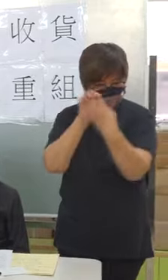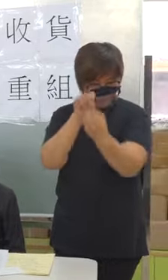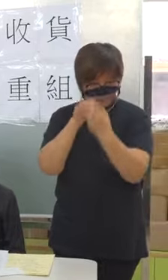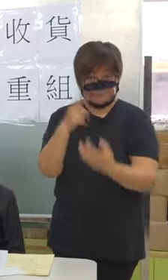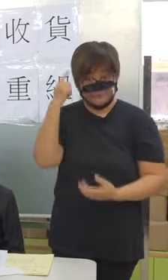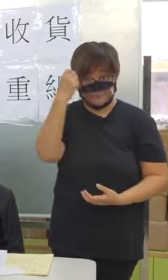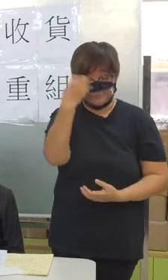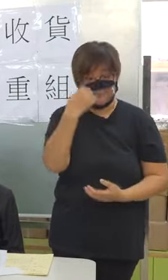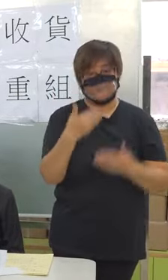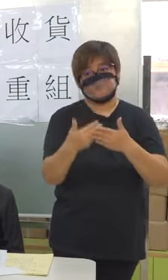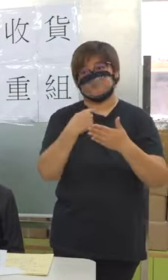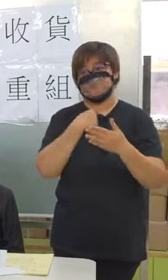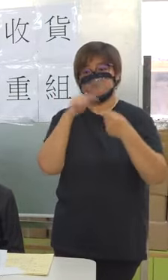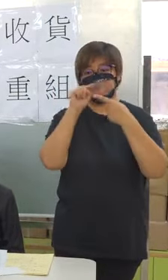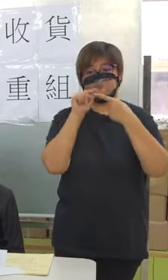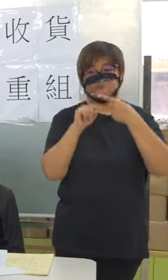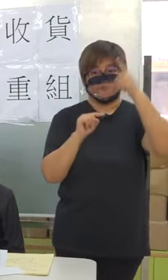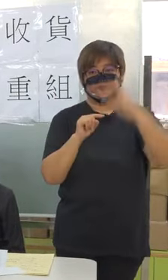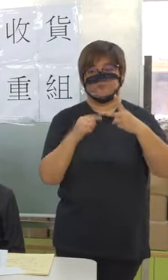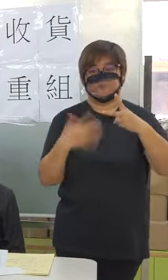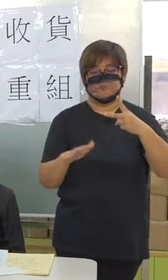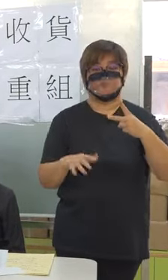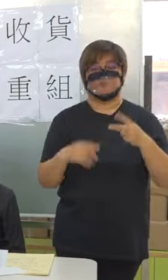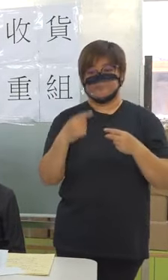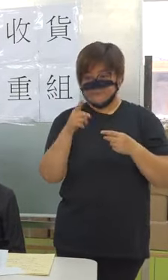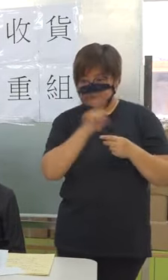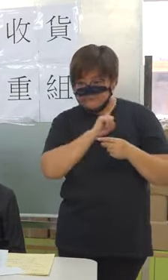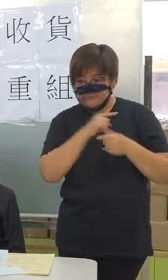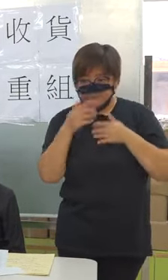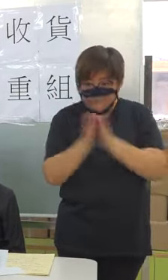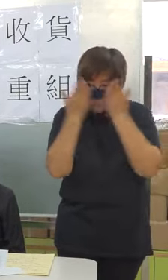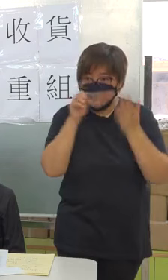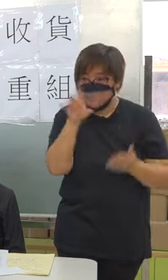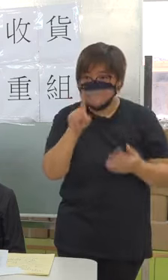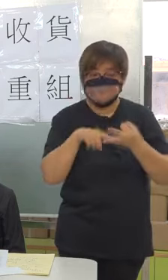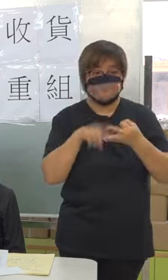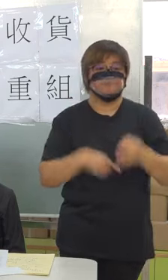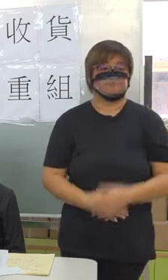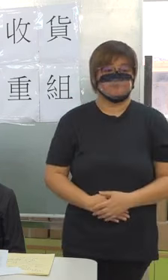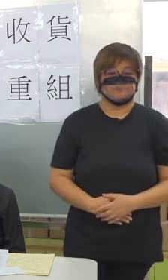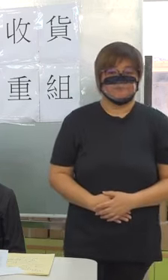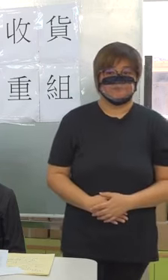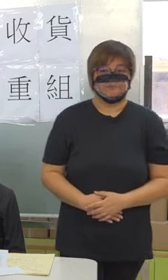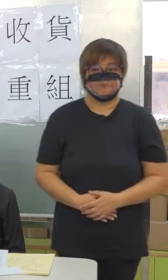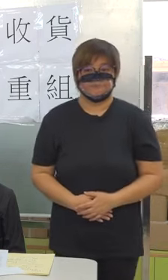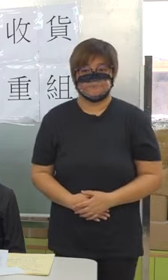And also please identify your affiliation, which media organization you work for. What is your term? Thank you very much.